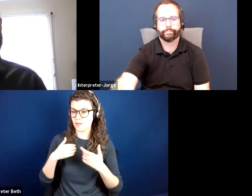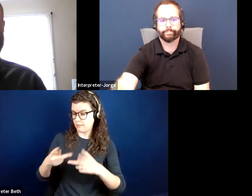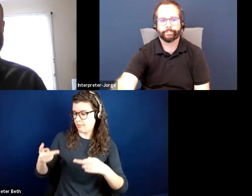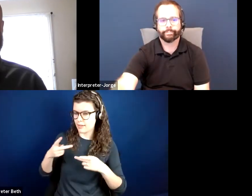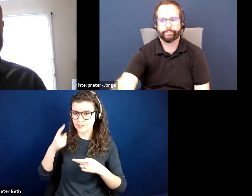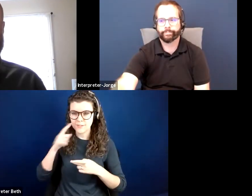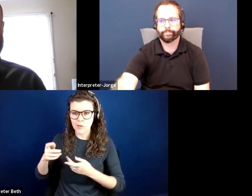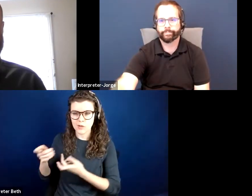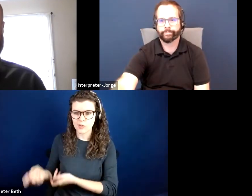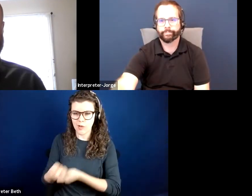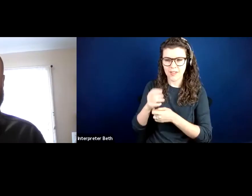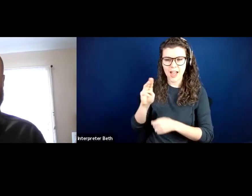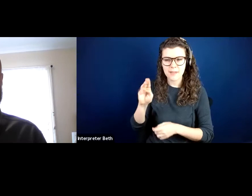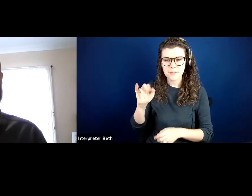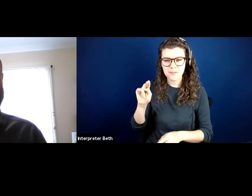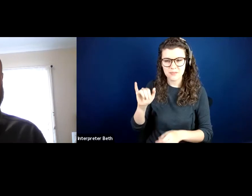accessible